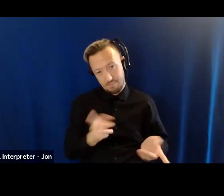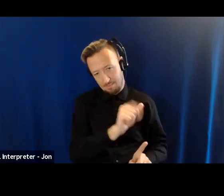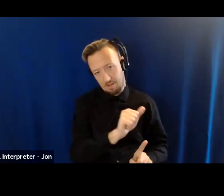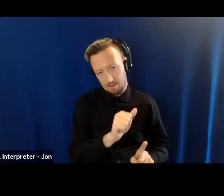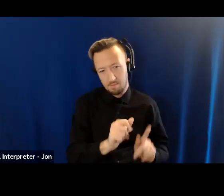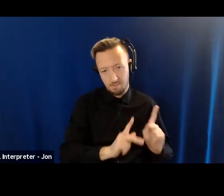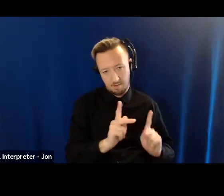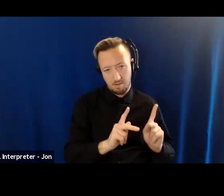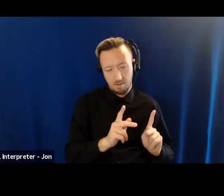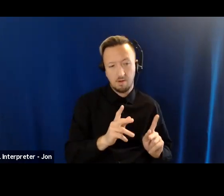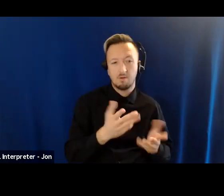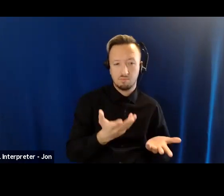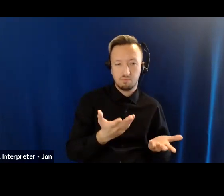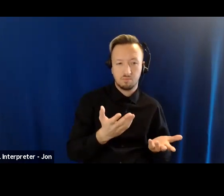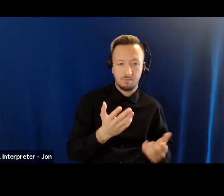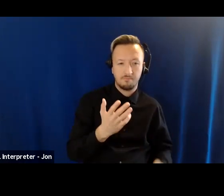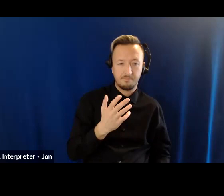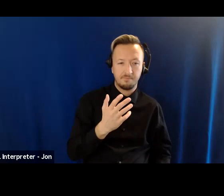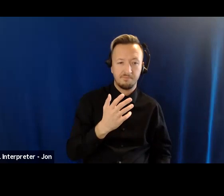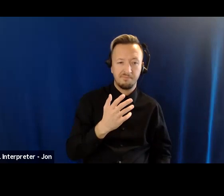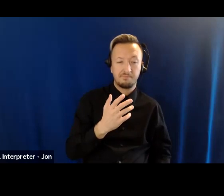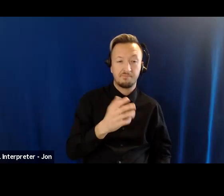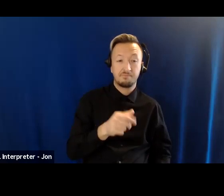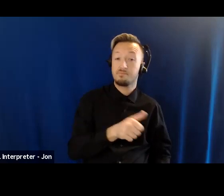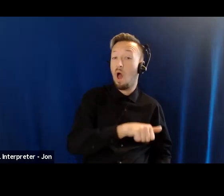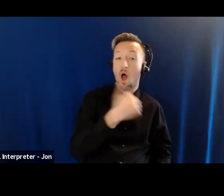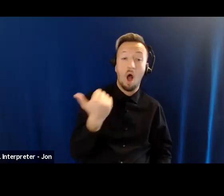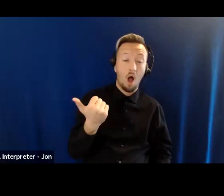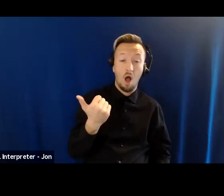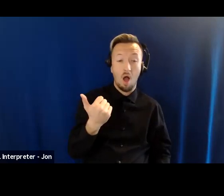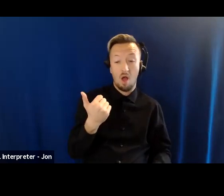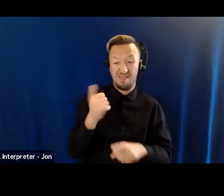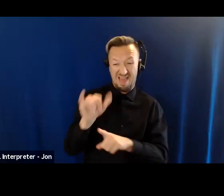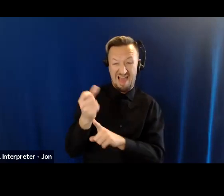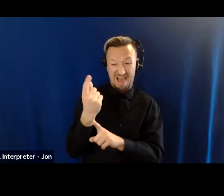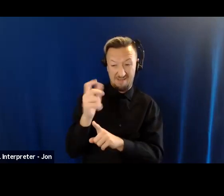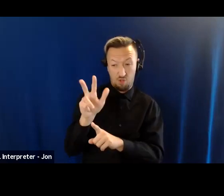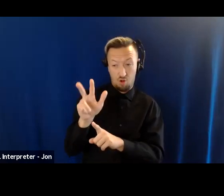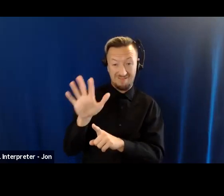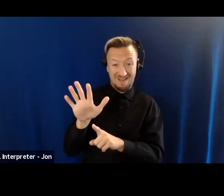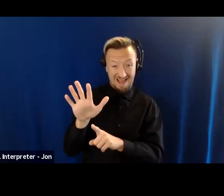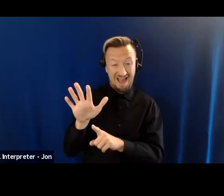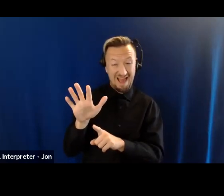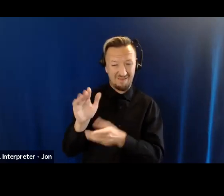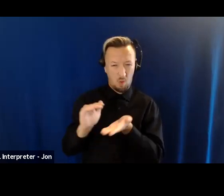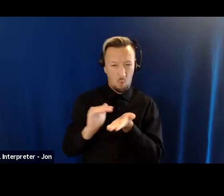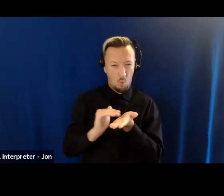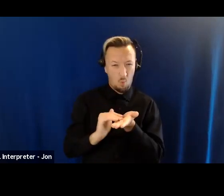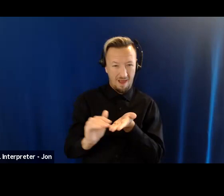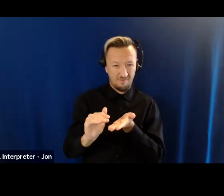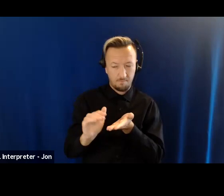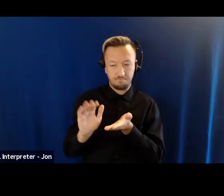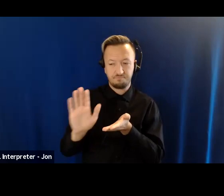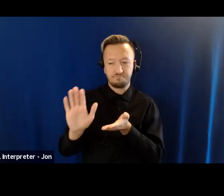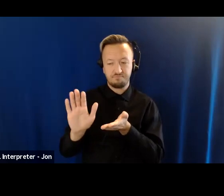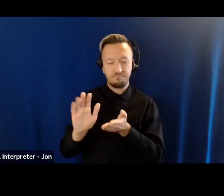worse, some of the other flexibilities in the 1135 waivers include